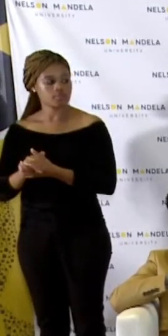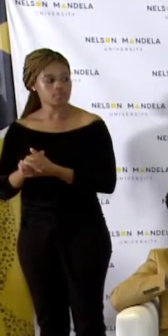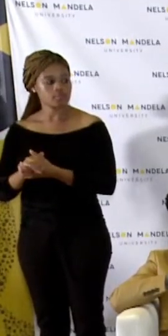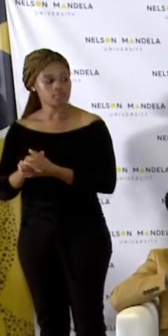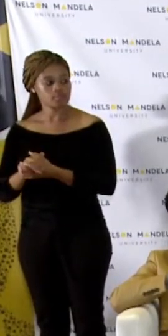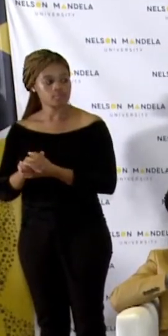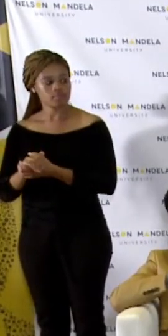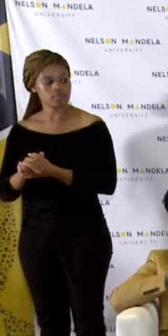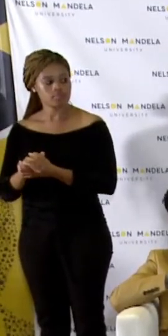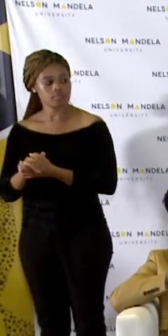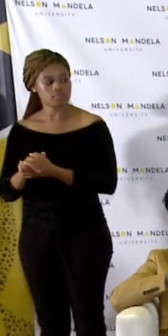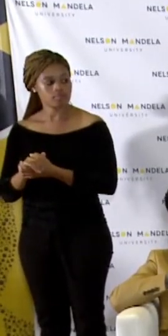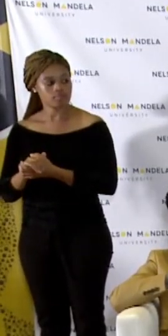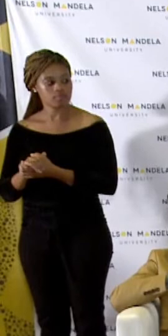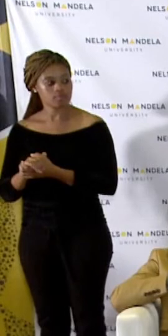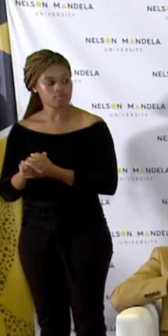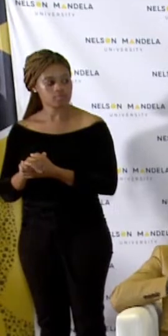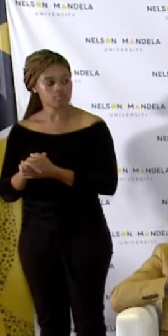of